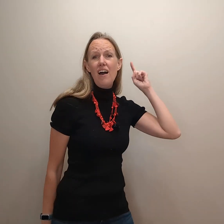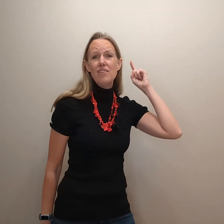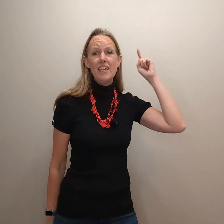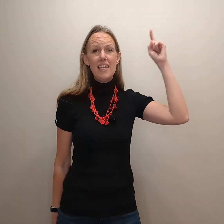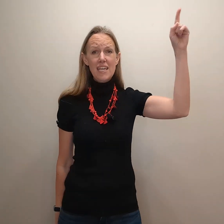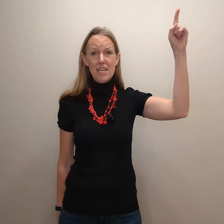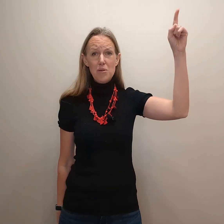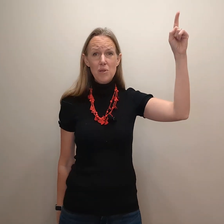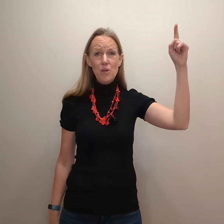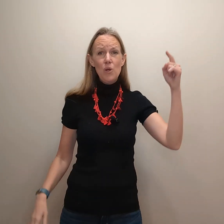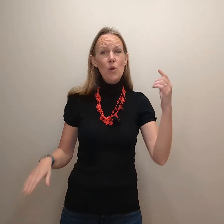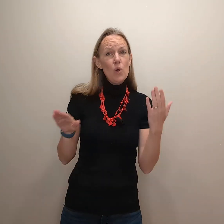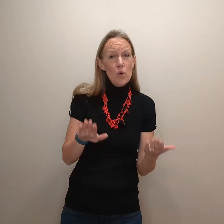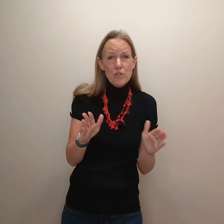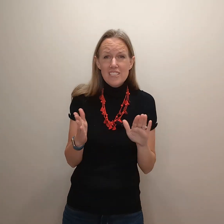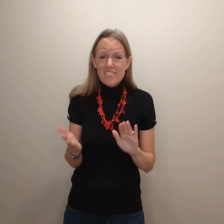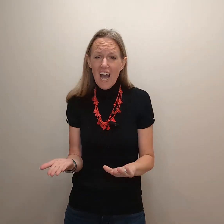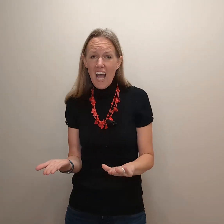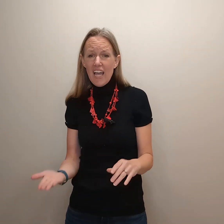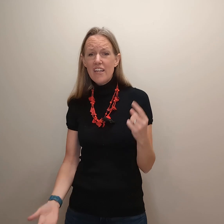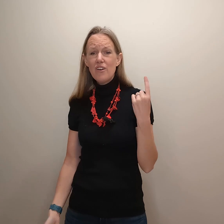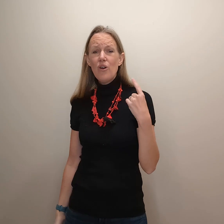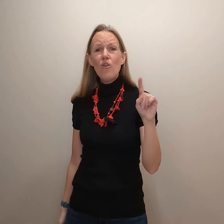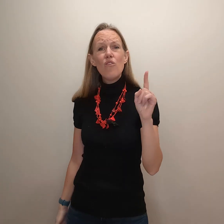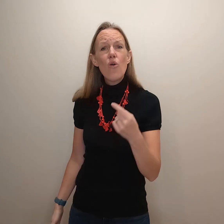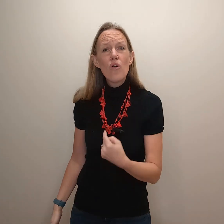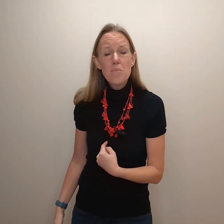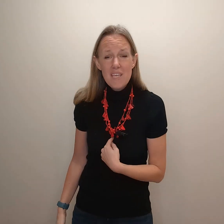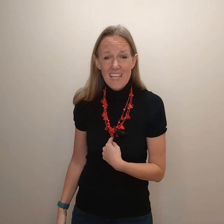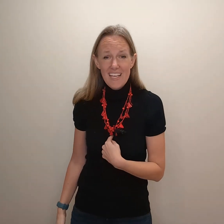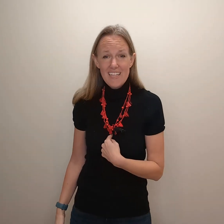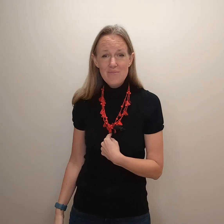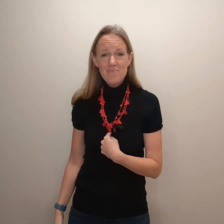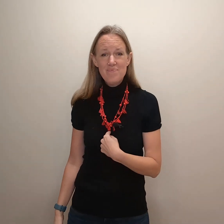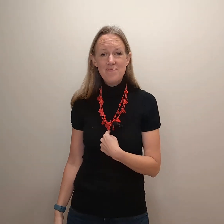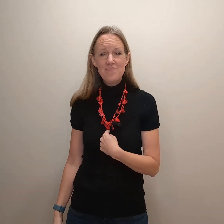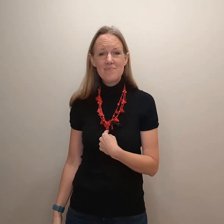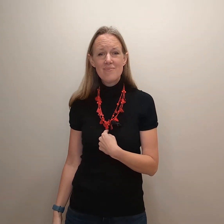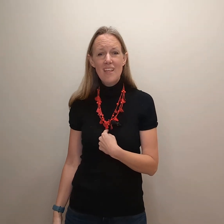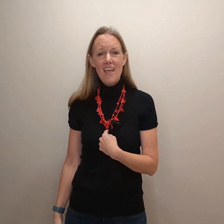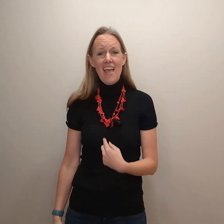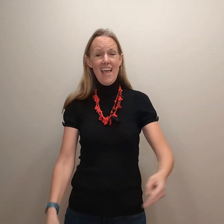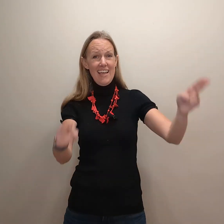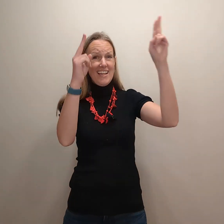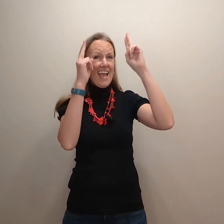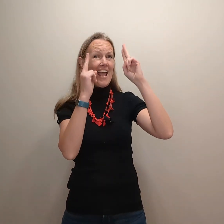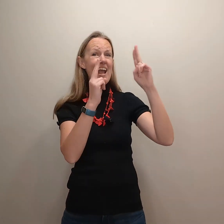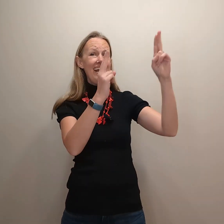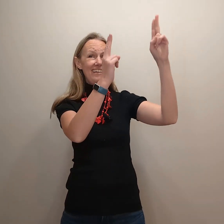of him who died for me, and